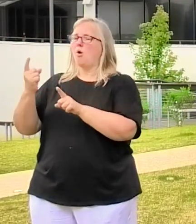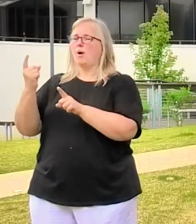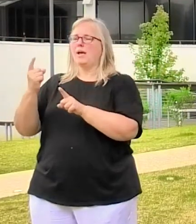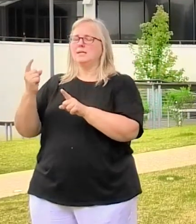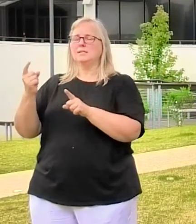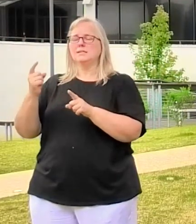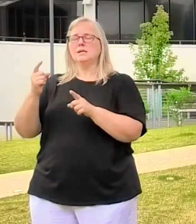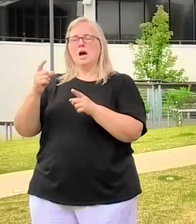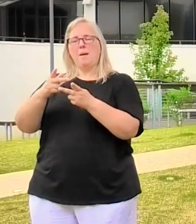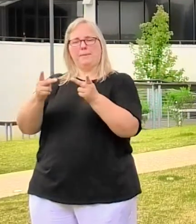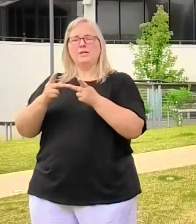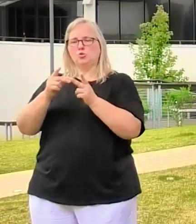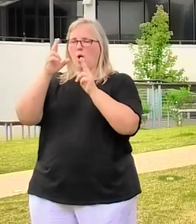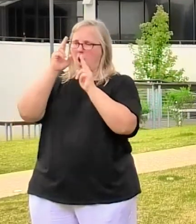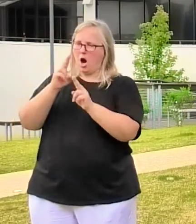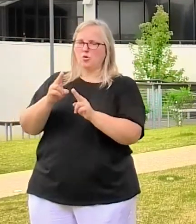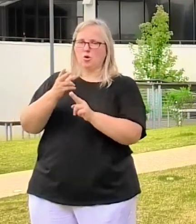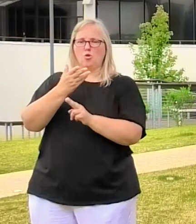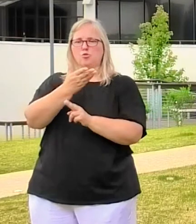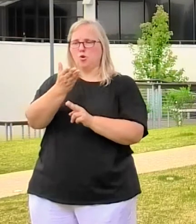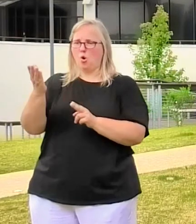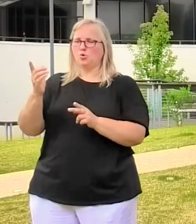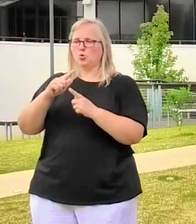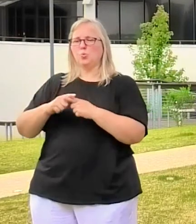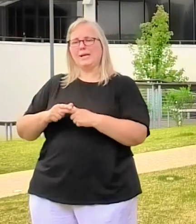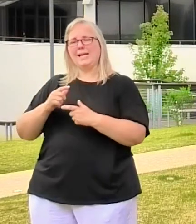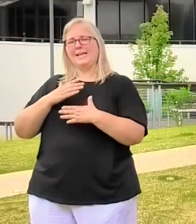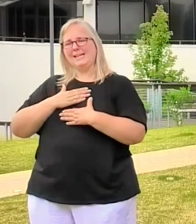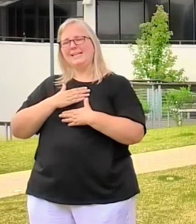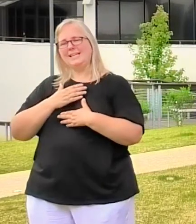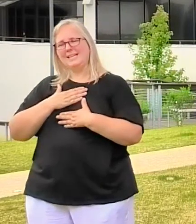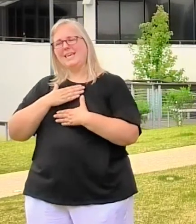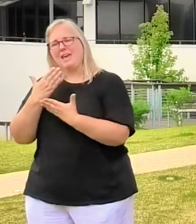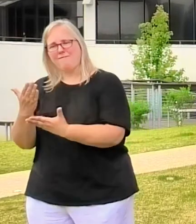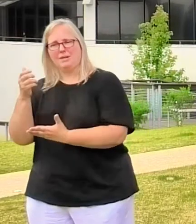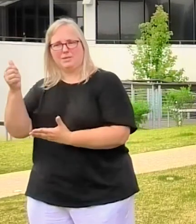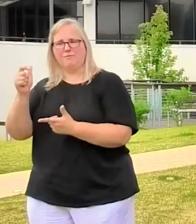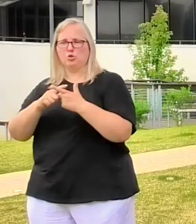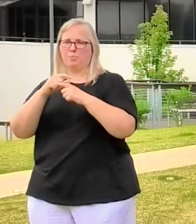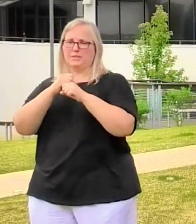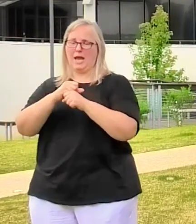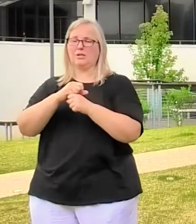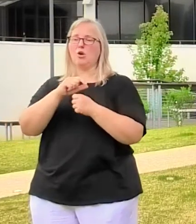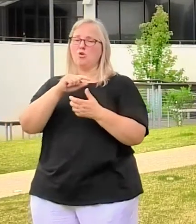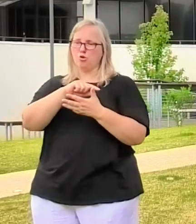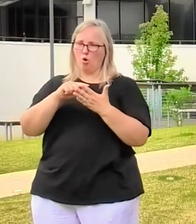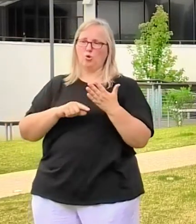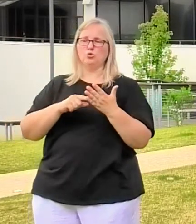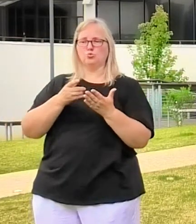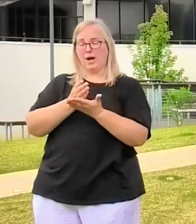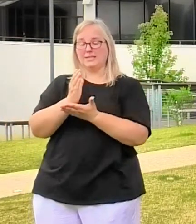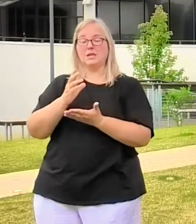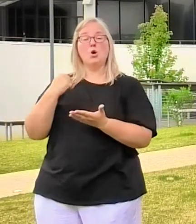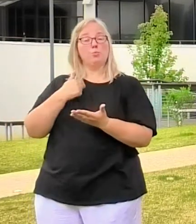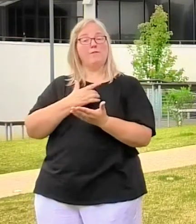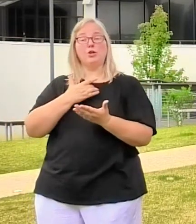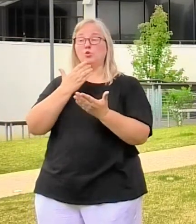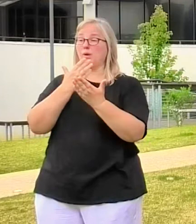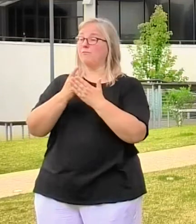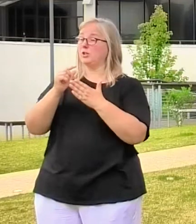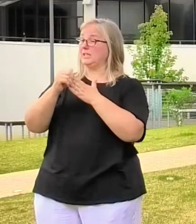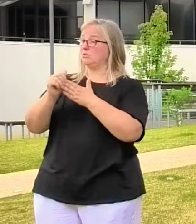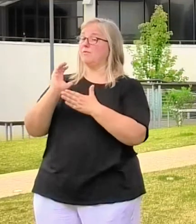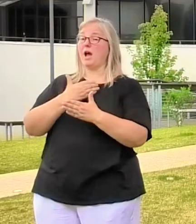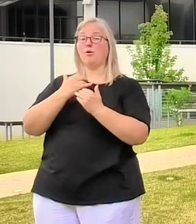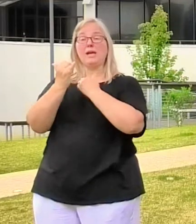who give themselves to protect those very rights. We are grateful for the leadership of our county